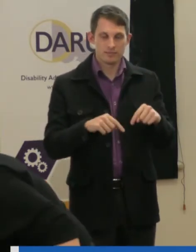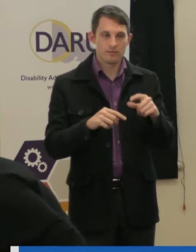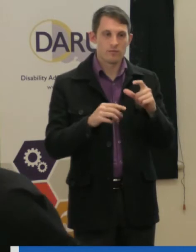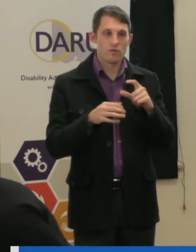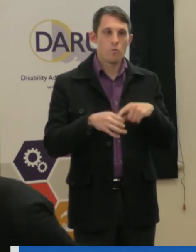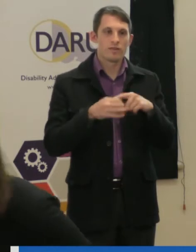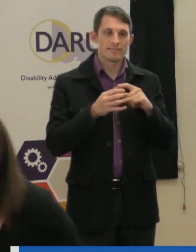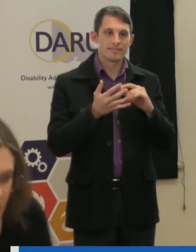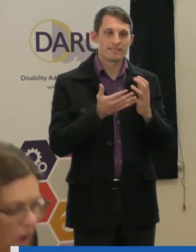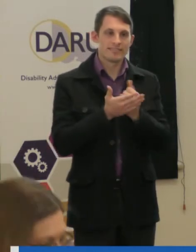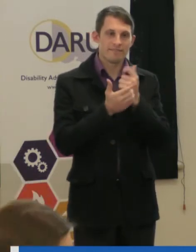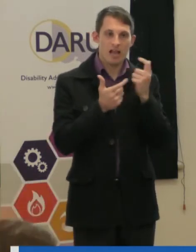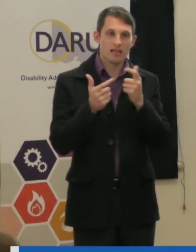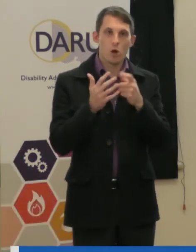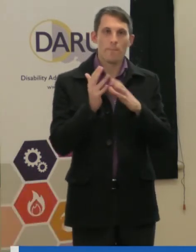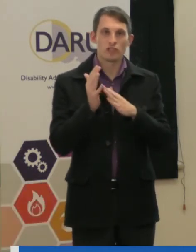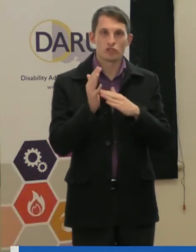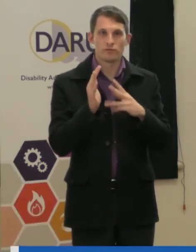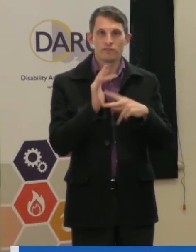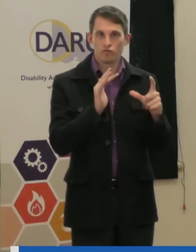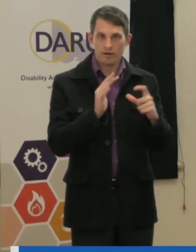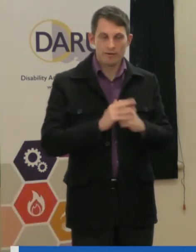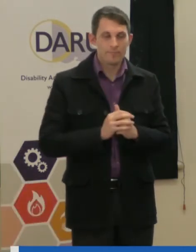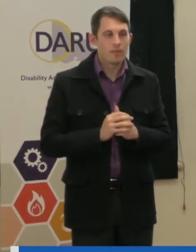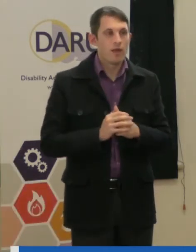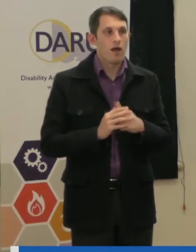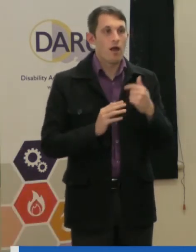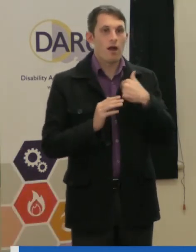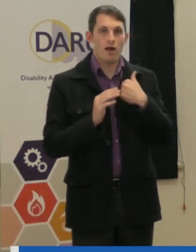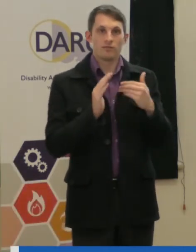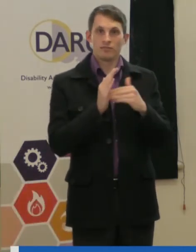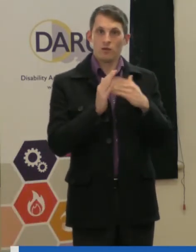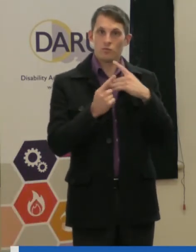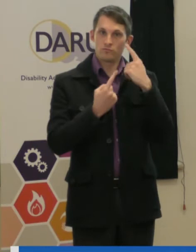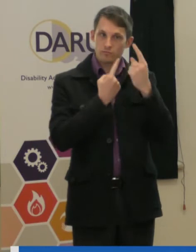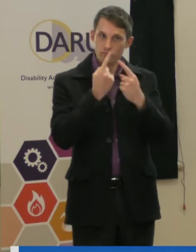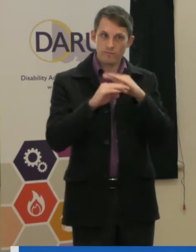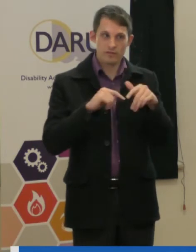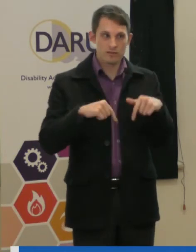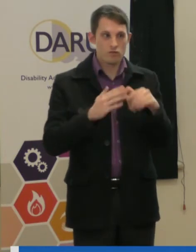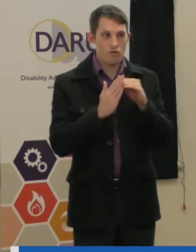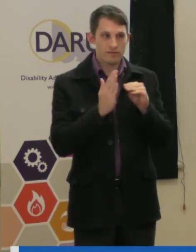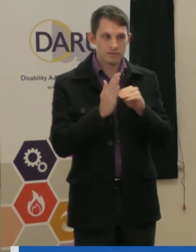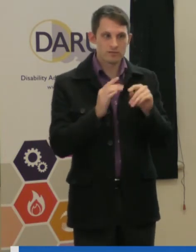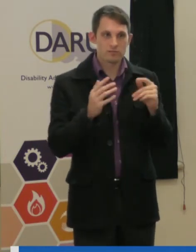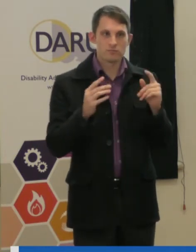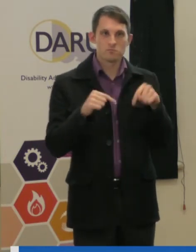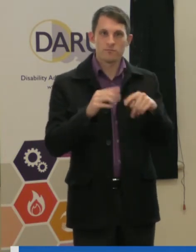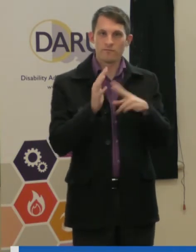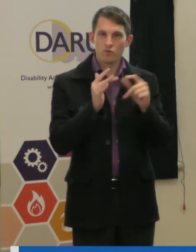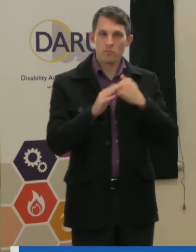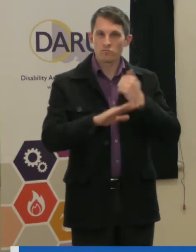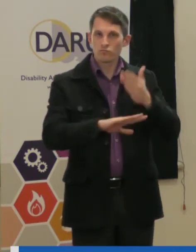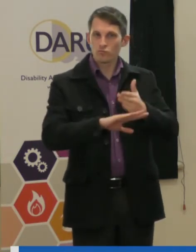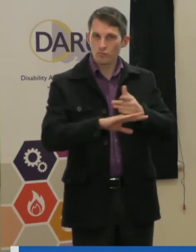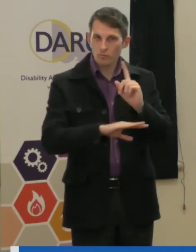Commission in Victoria. So what I'm going to talk to you about today is our office here in Victoria and what our functions are, some of the